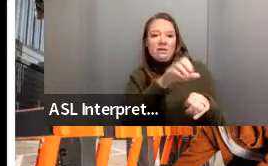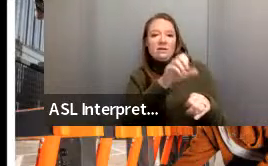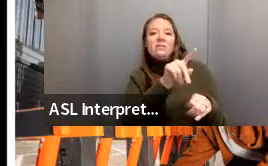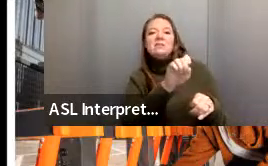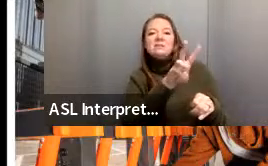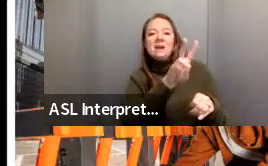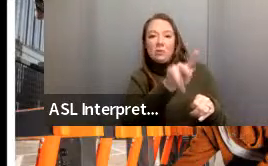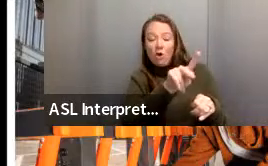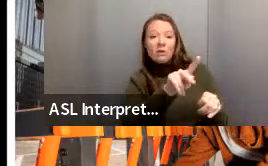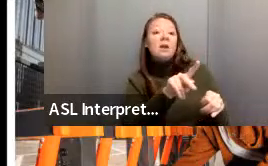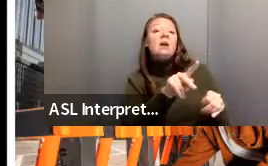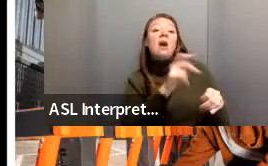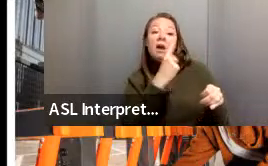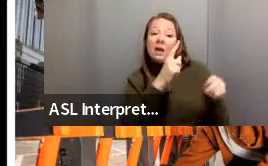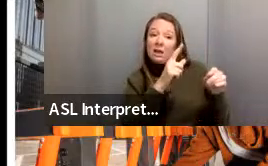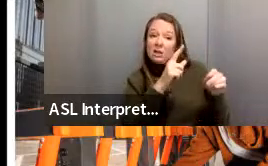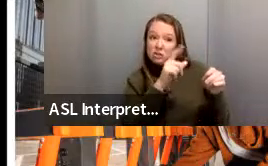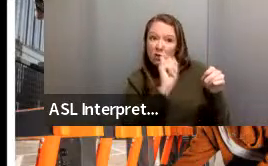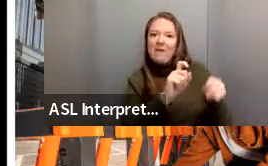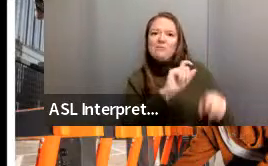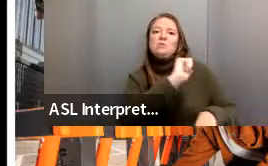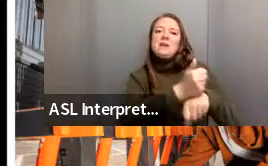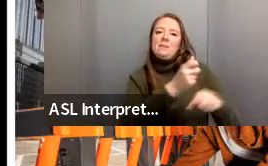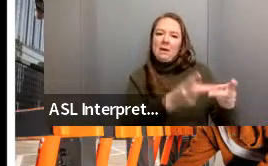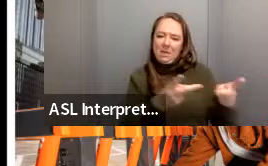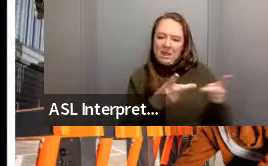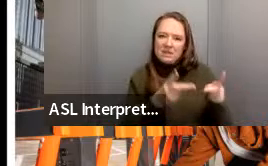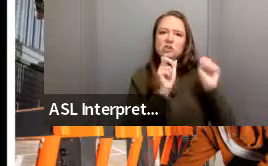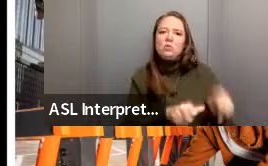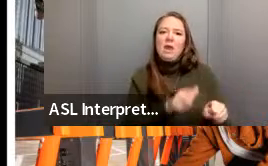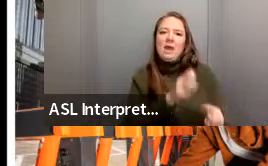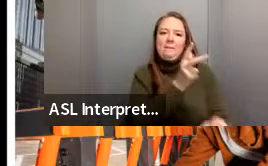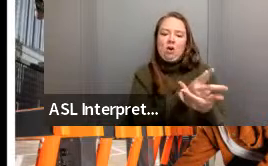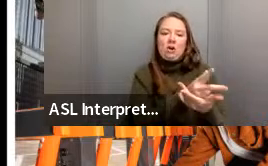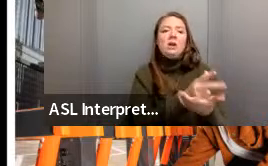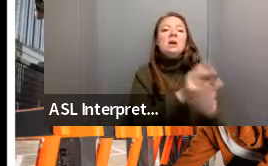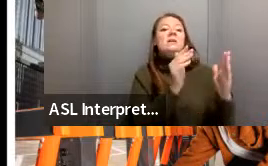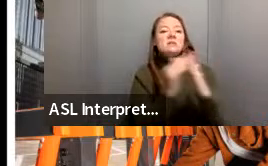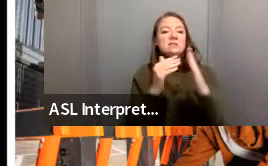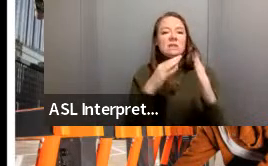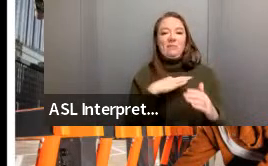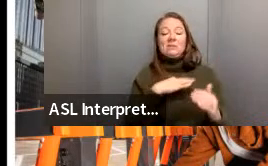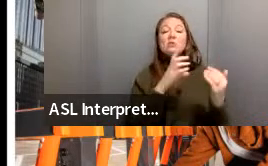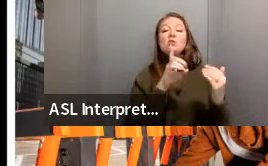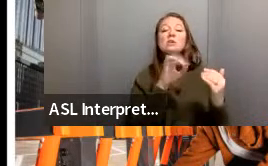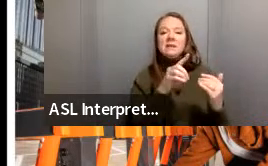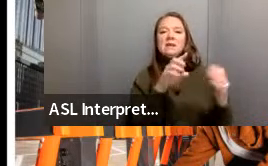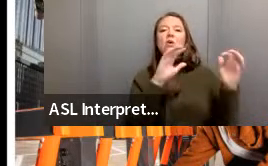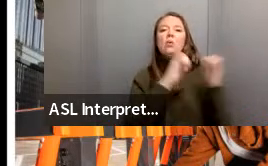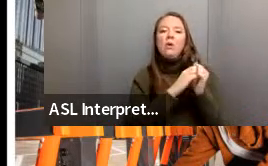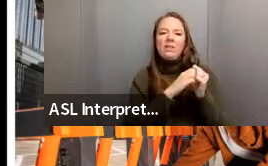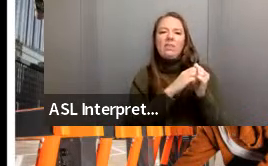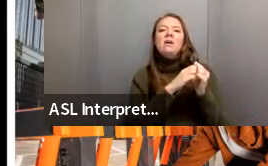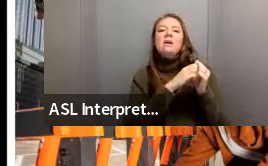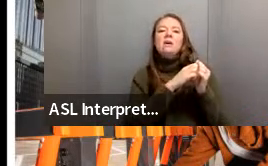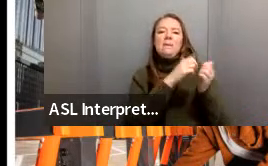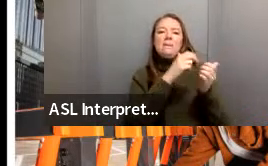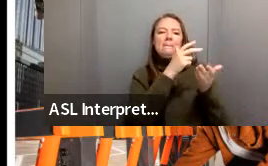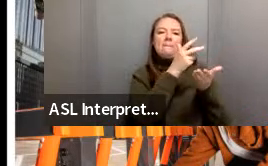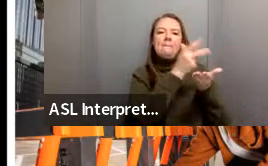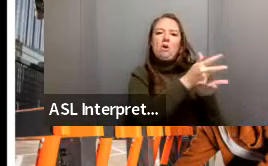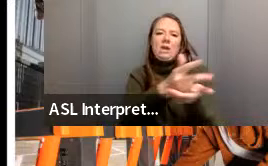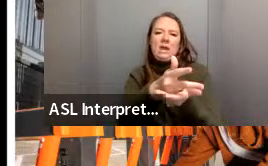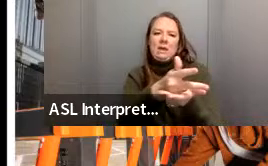place to park. And the city of Pittsburgh was able to do that with a network of parking corrals, where